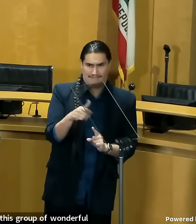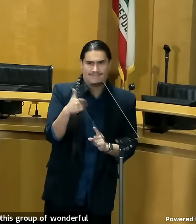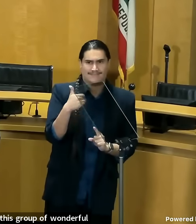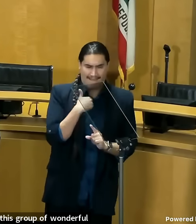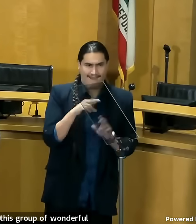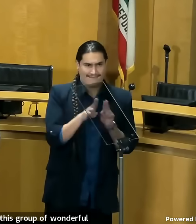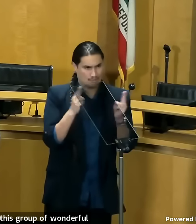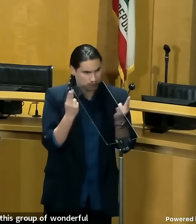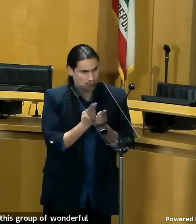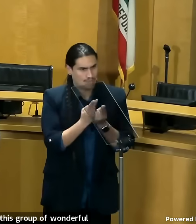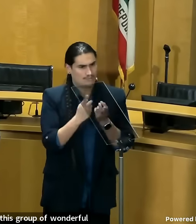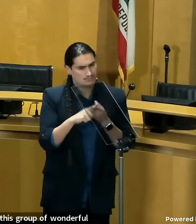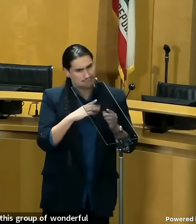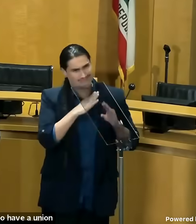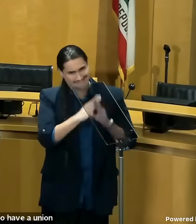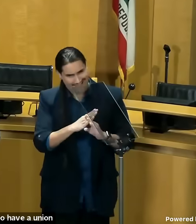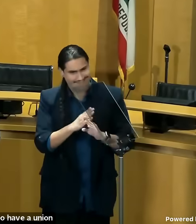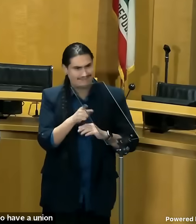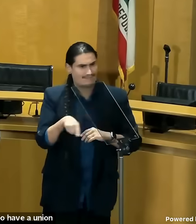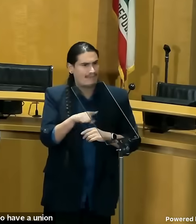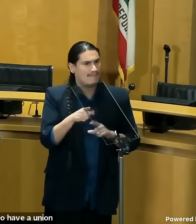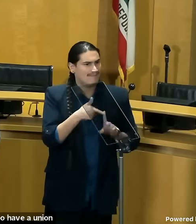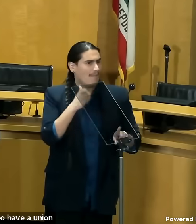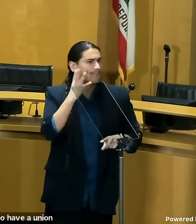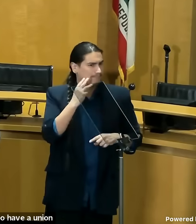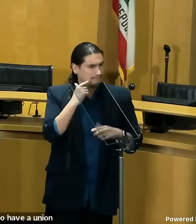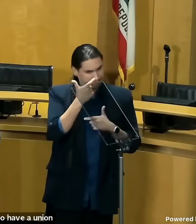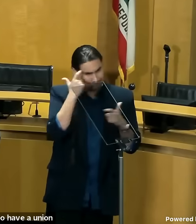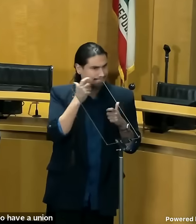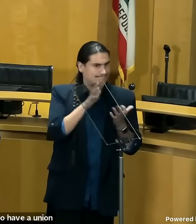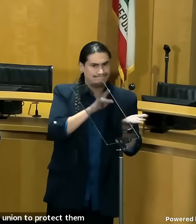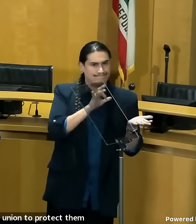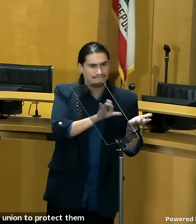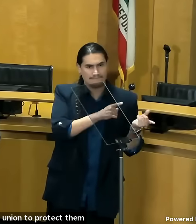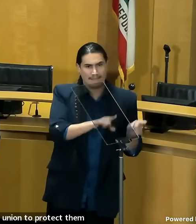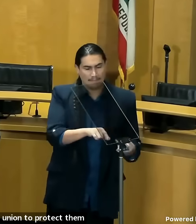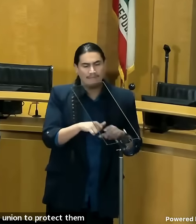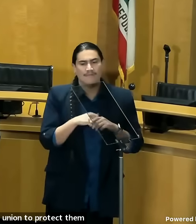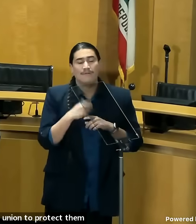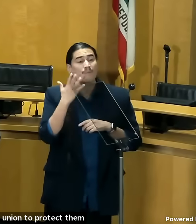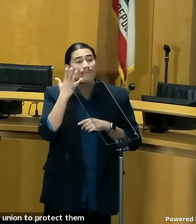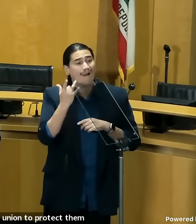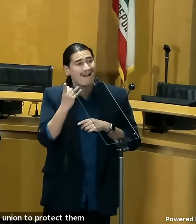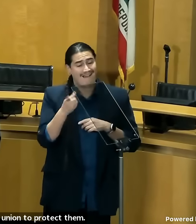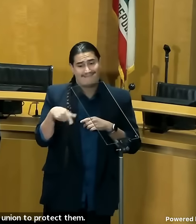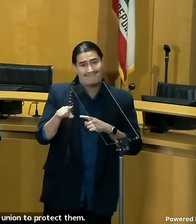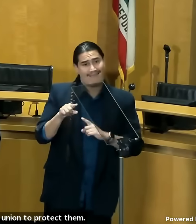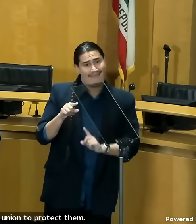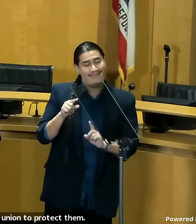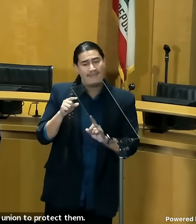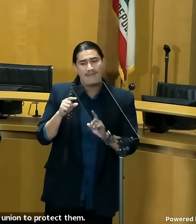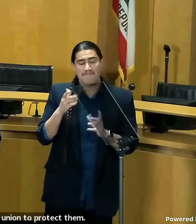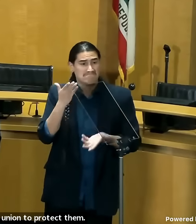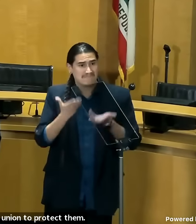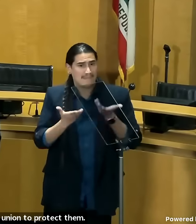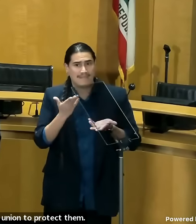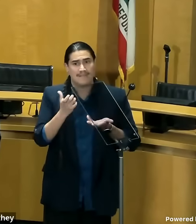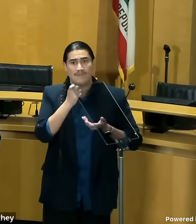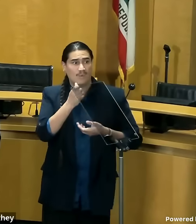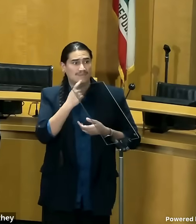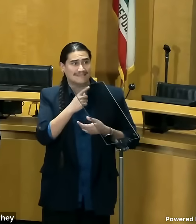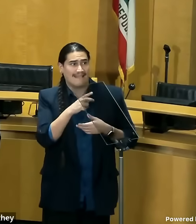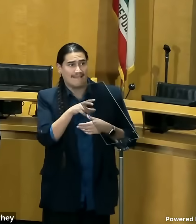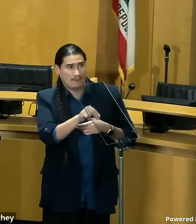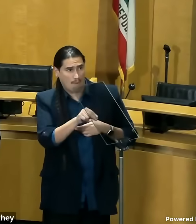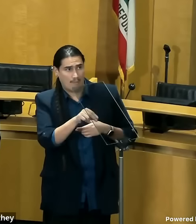a union to protect them, because they might not say